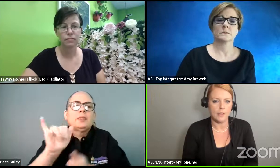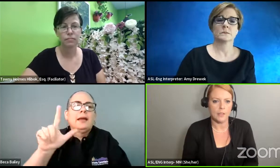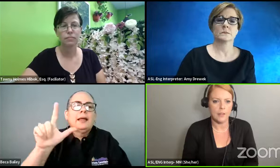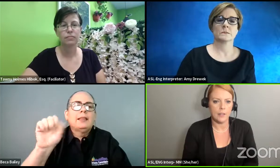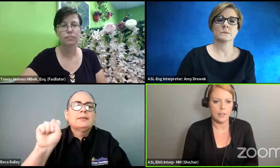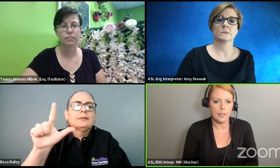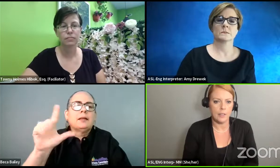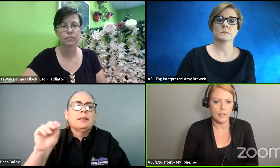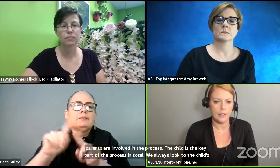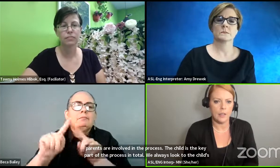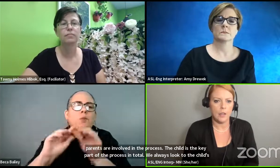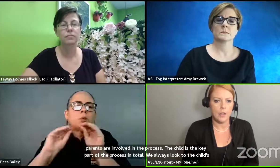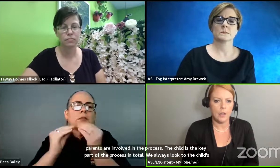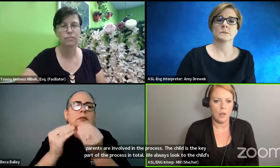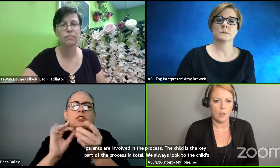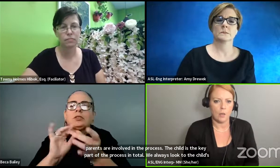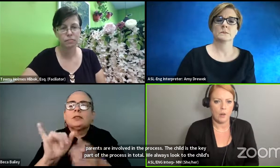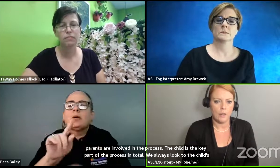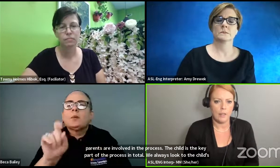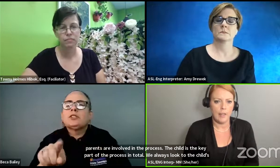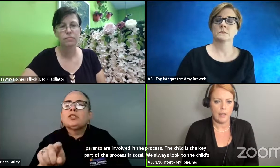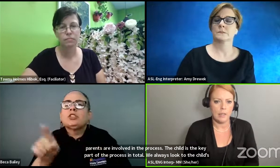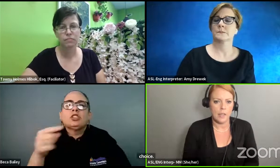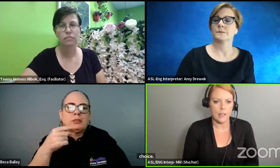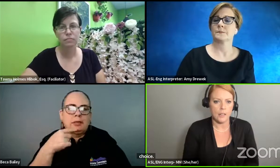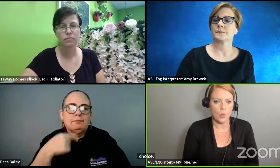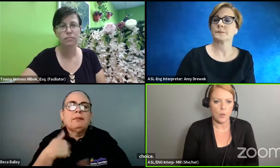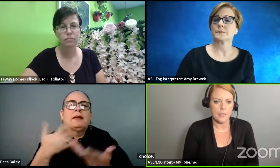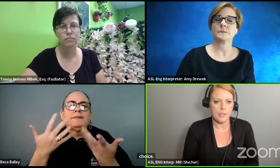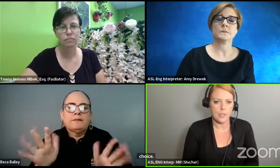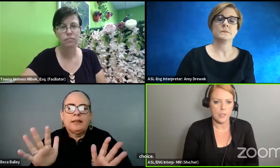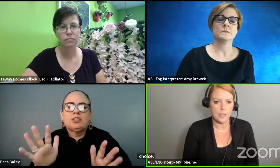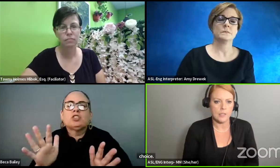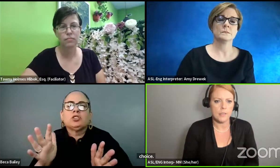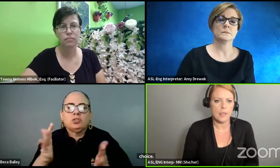Okay, Sarah Laird, again, regarding the LSL and the